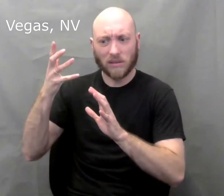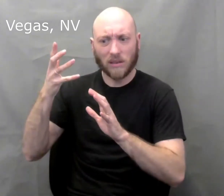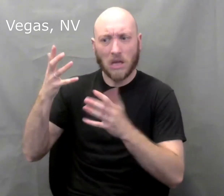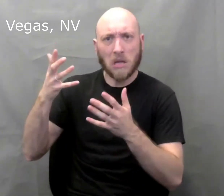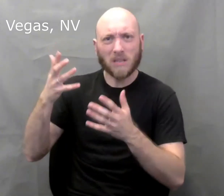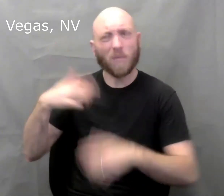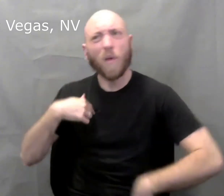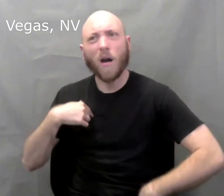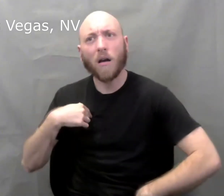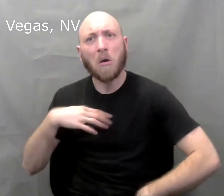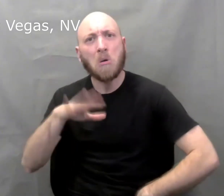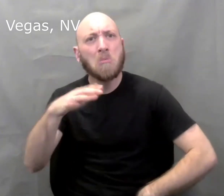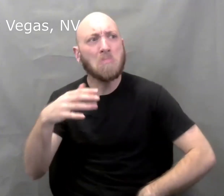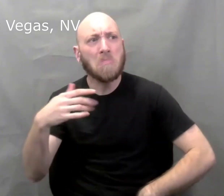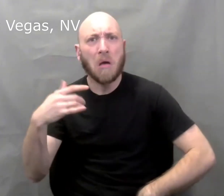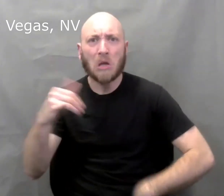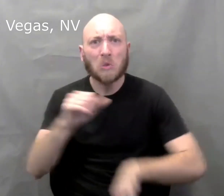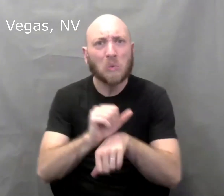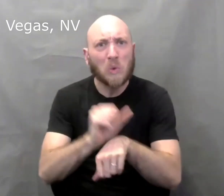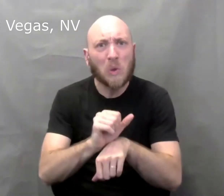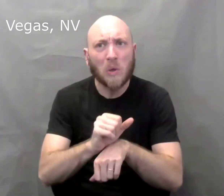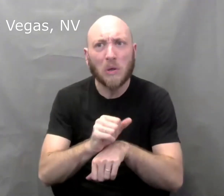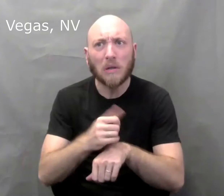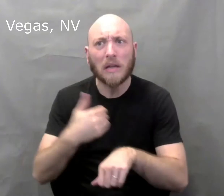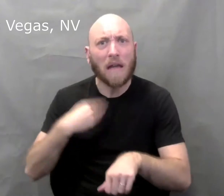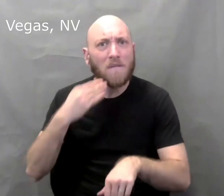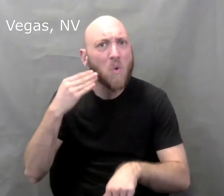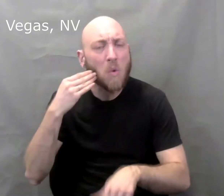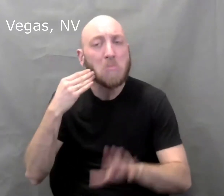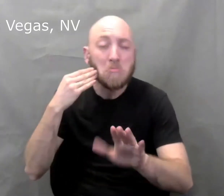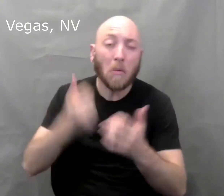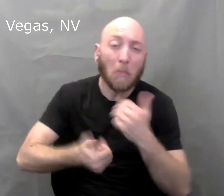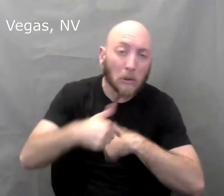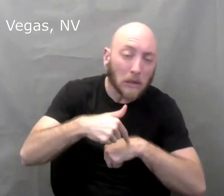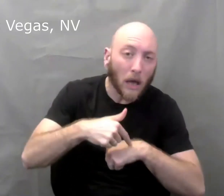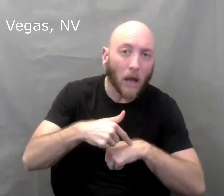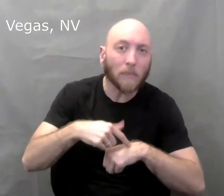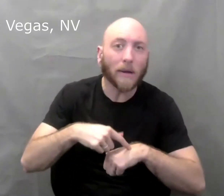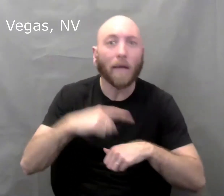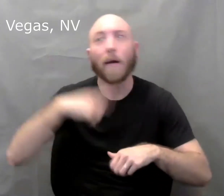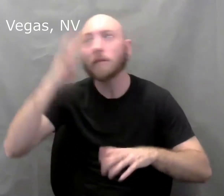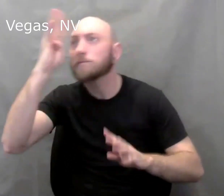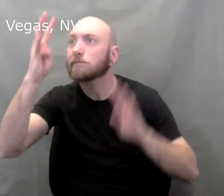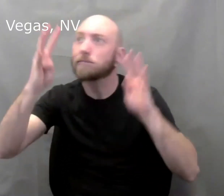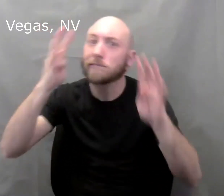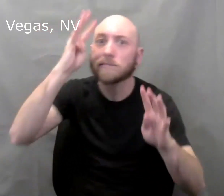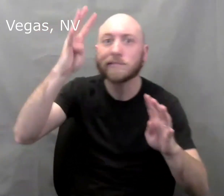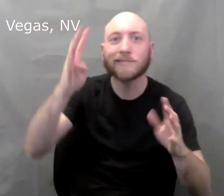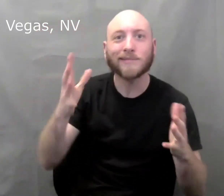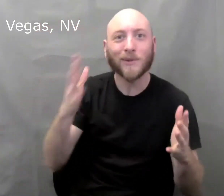I still have a place to live most days. And, coming up with all of these excuses to try and make myself feel better and try and